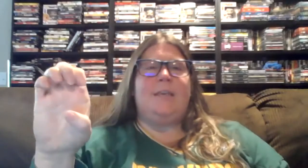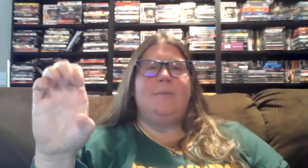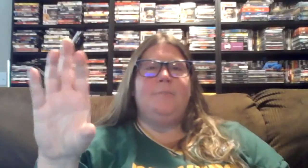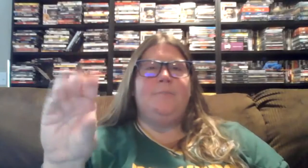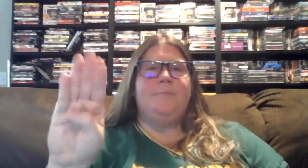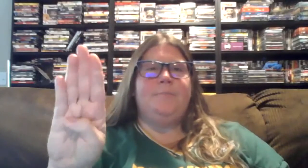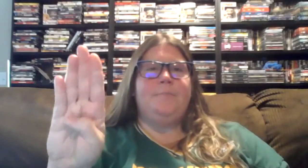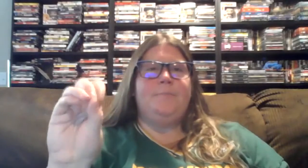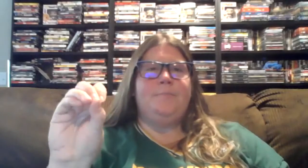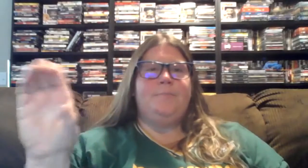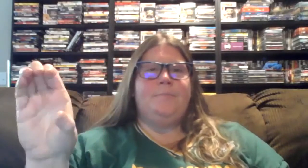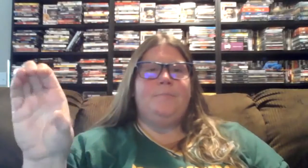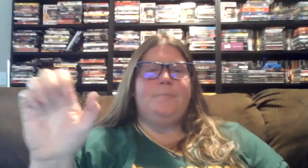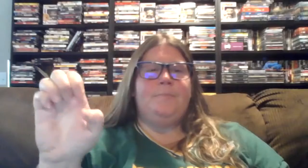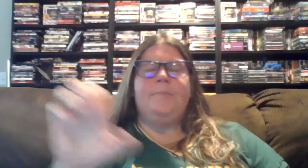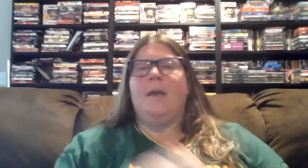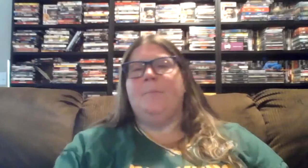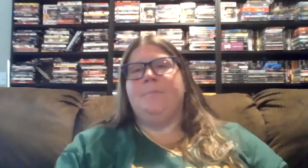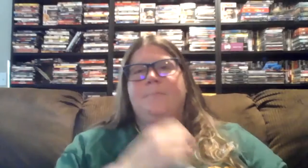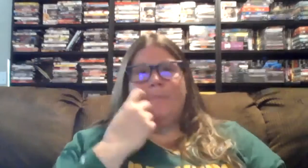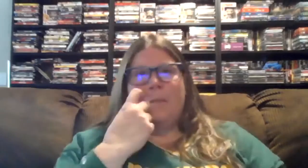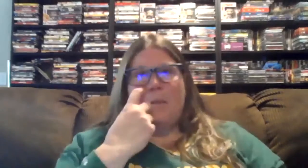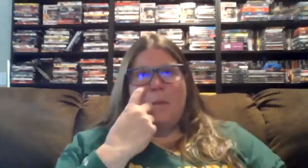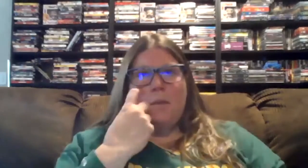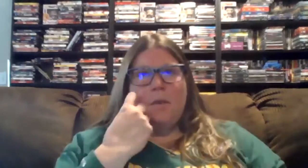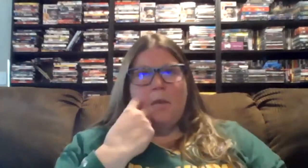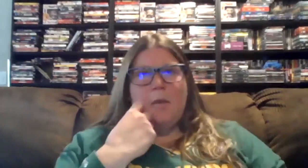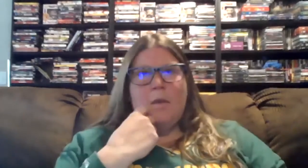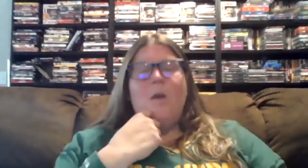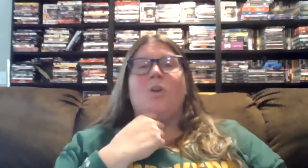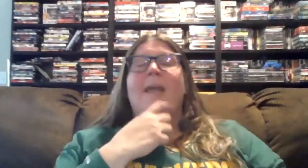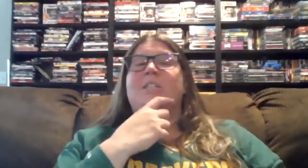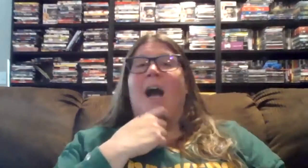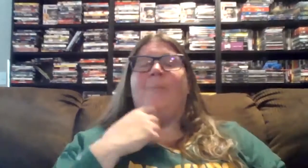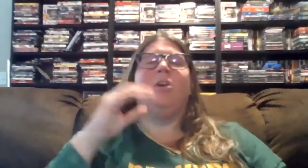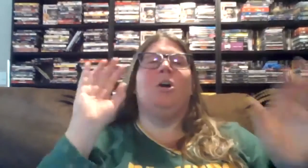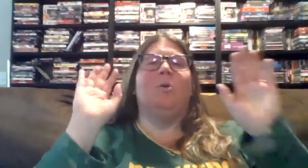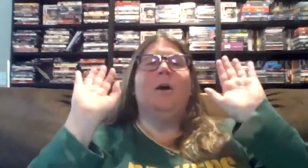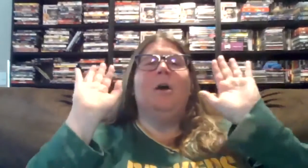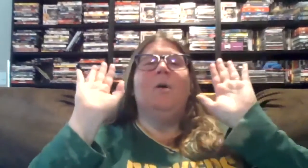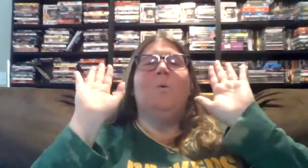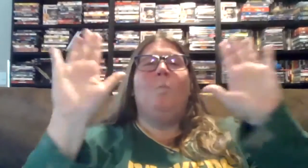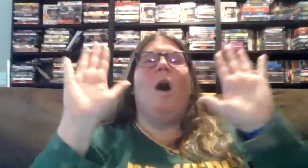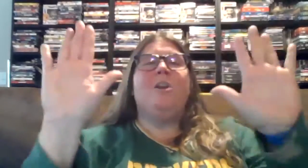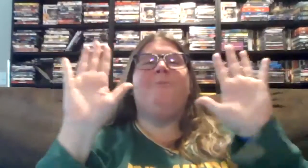BOCCE. Okay. Thank you. What Yep. about great job? Great job. So